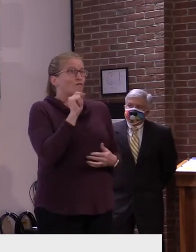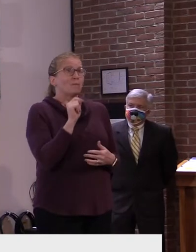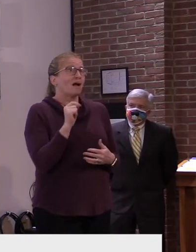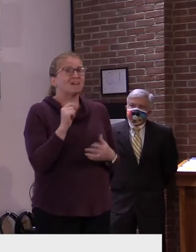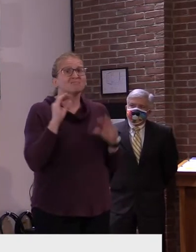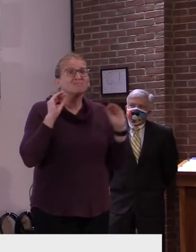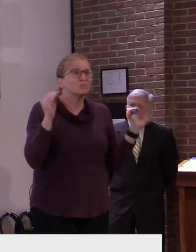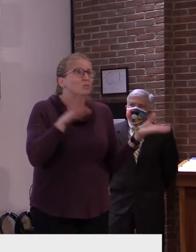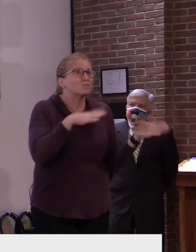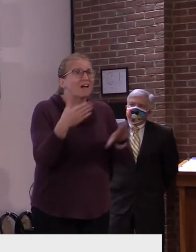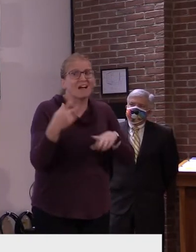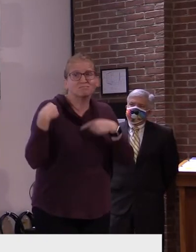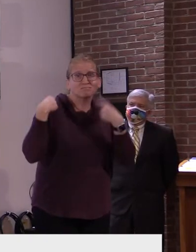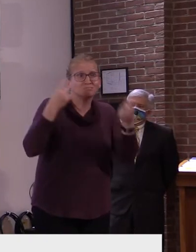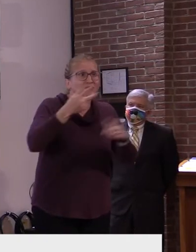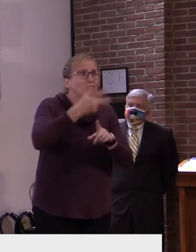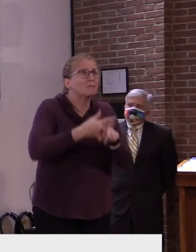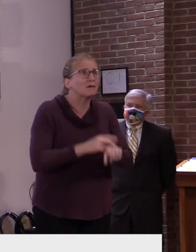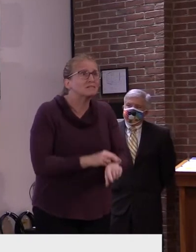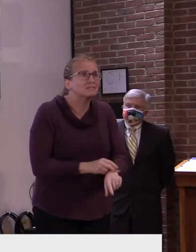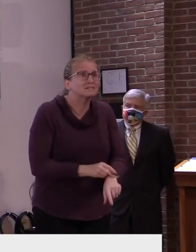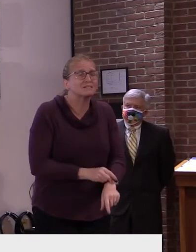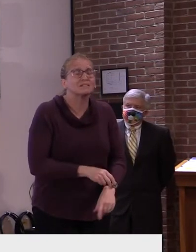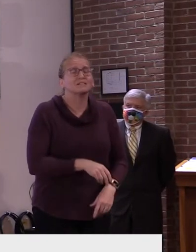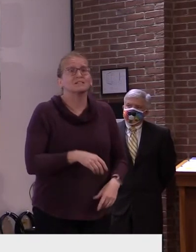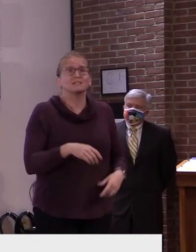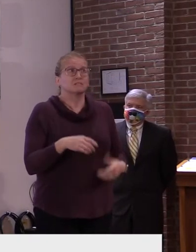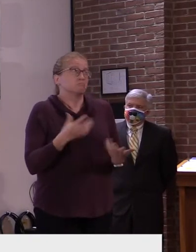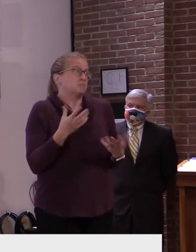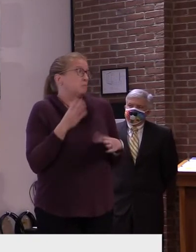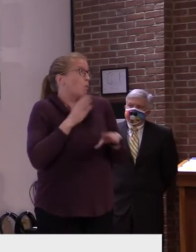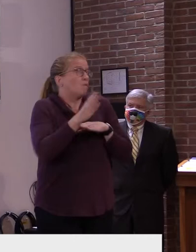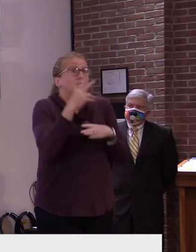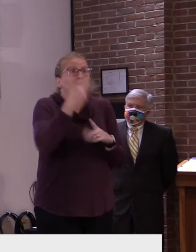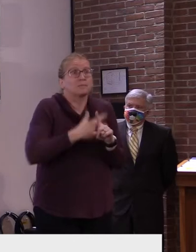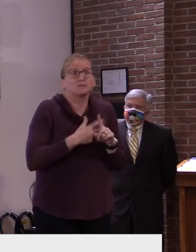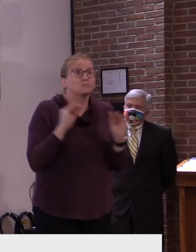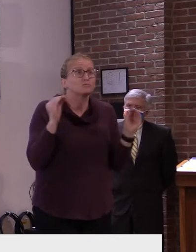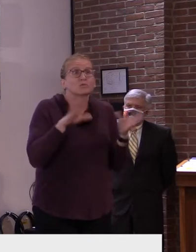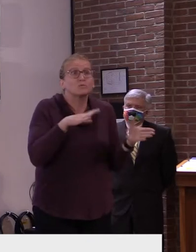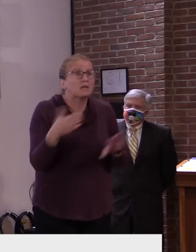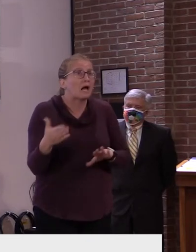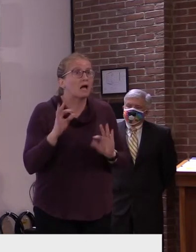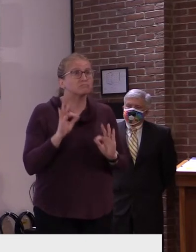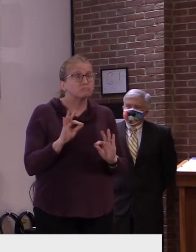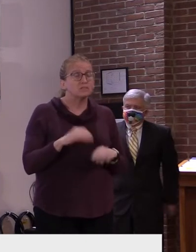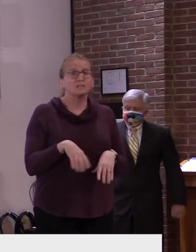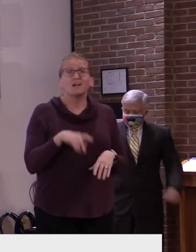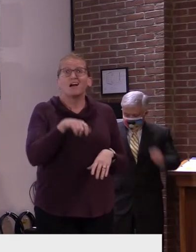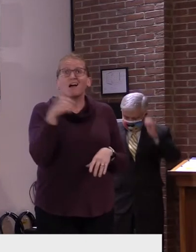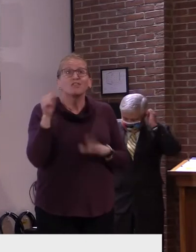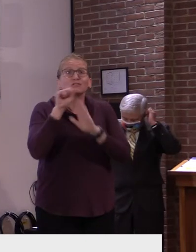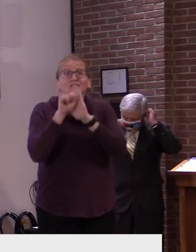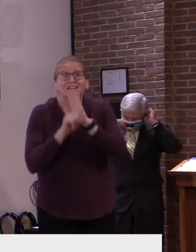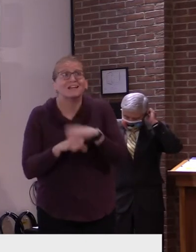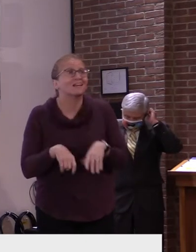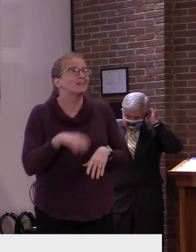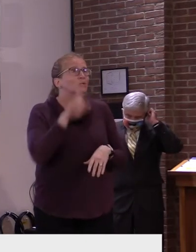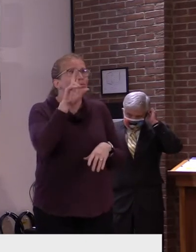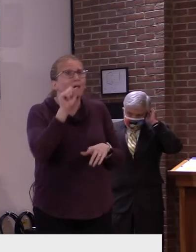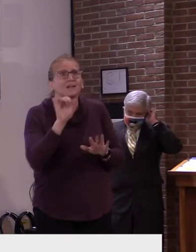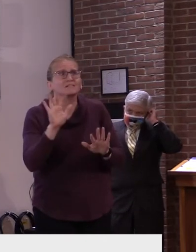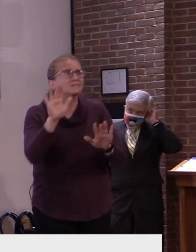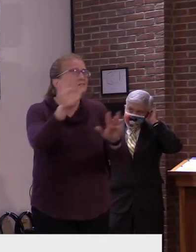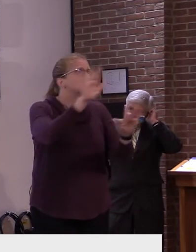3 months, even longer than that. Even as cases and deaths have surged elsewhere in the country, Vermont has